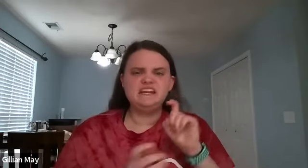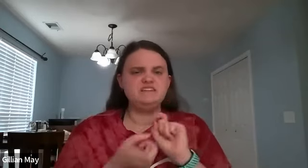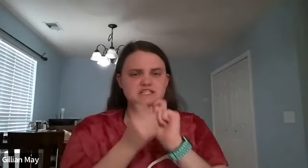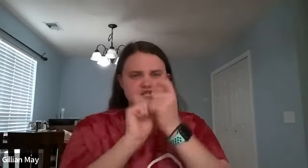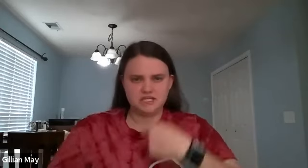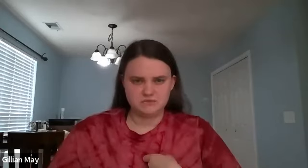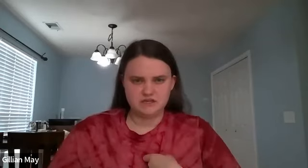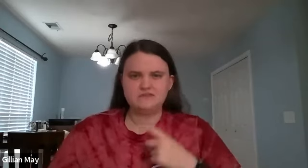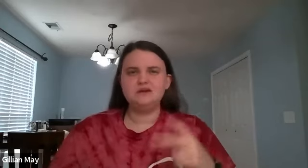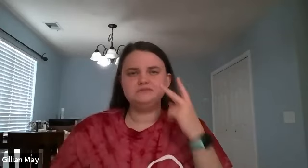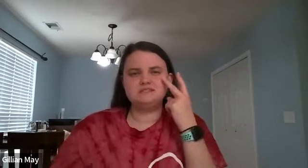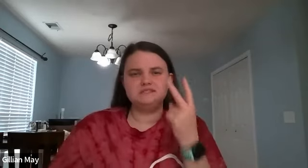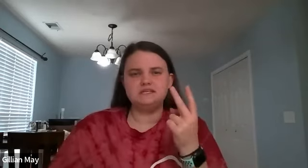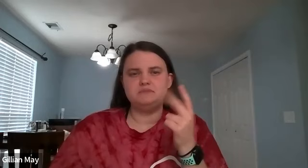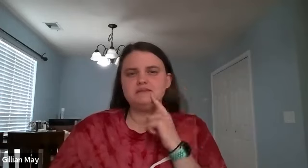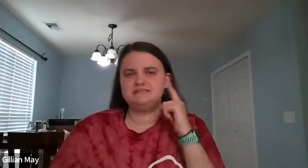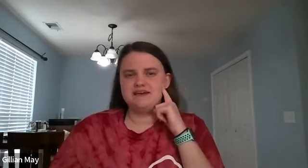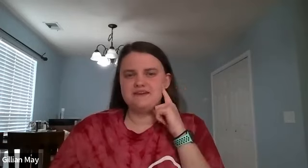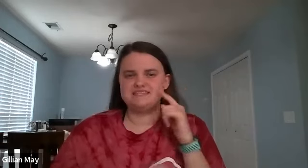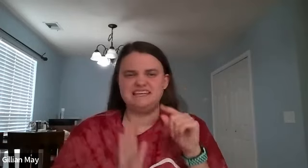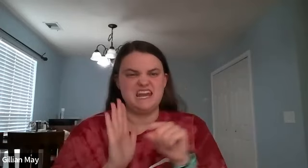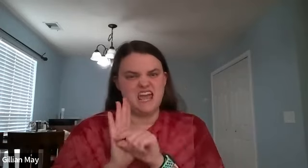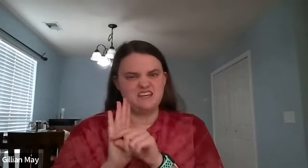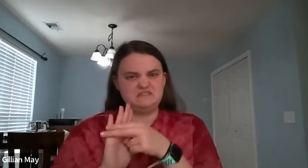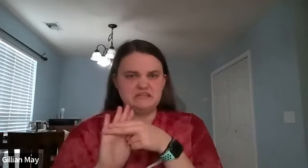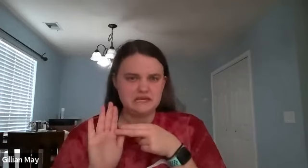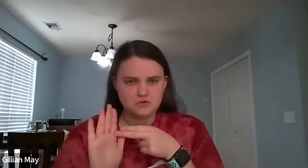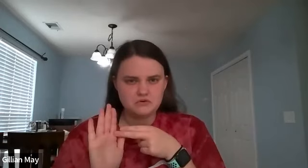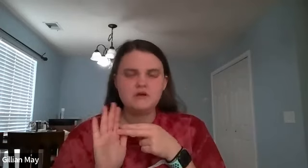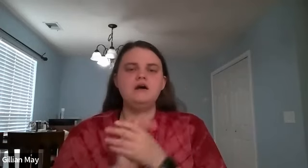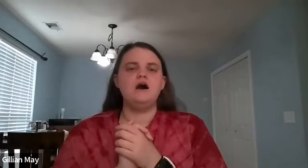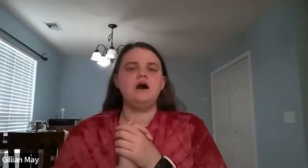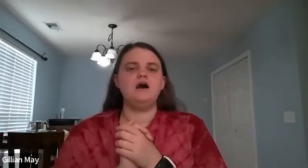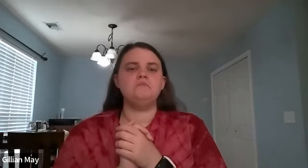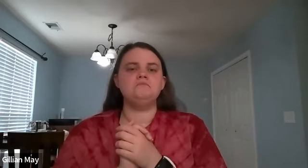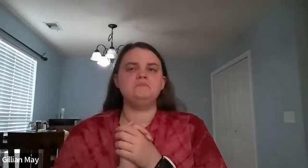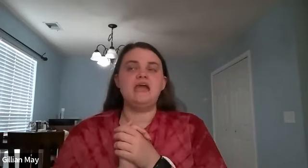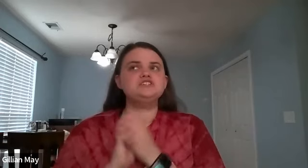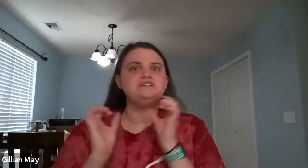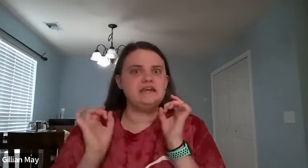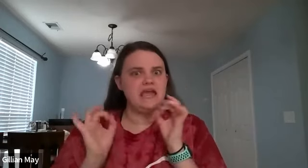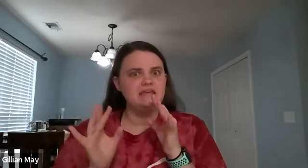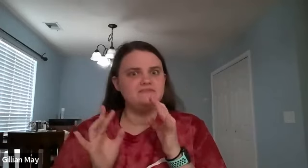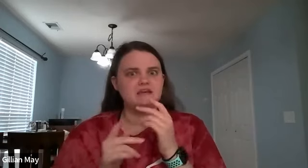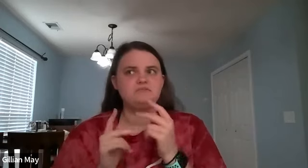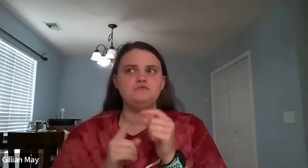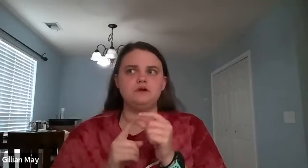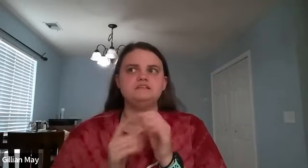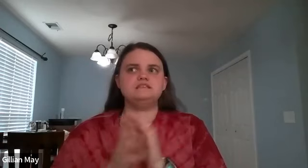anything to change me. They don't see being deaf as like a negative label. They actually like hate the type of words that say